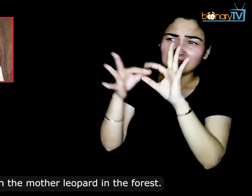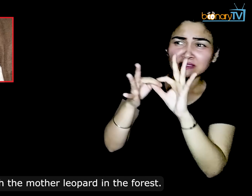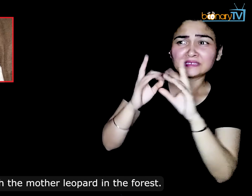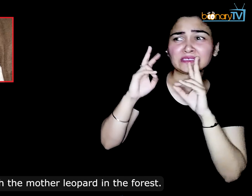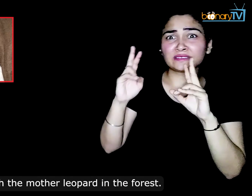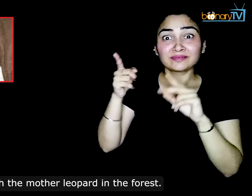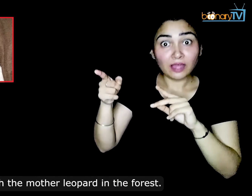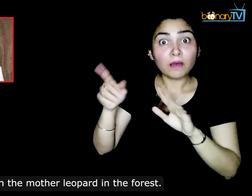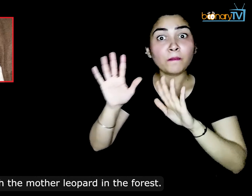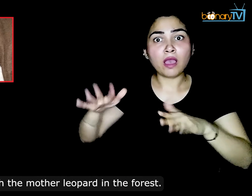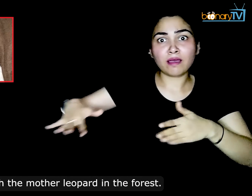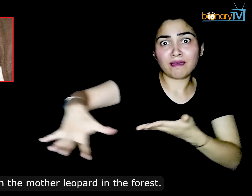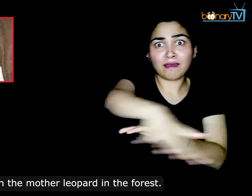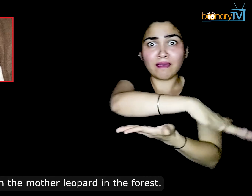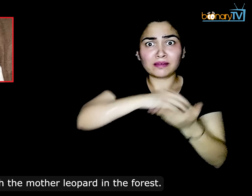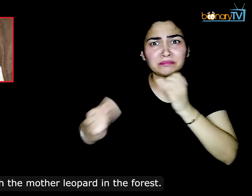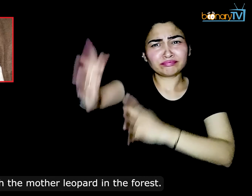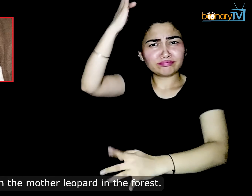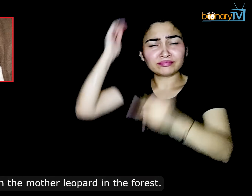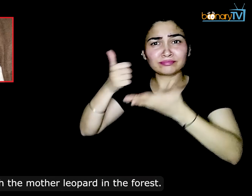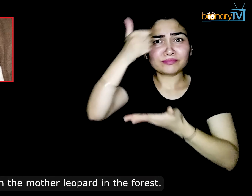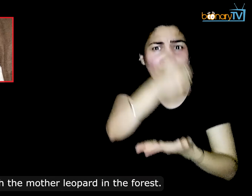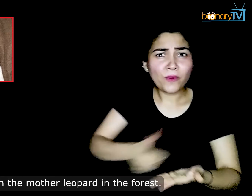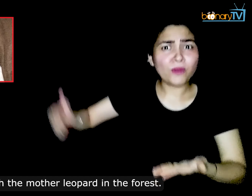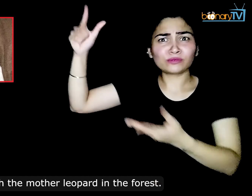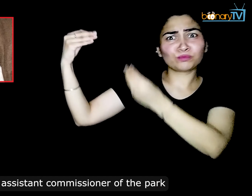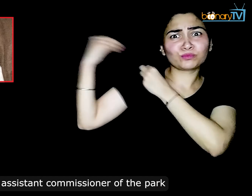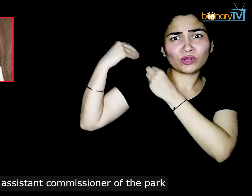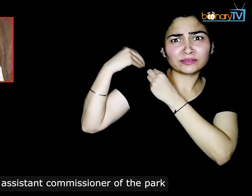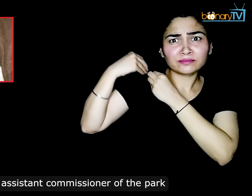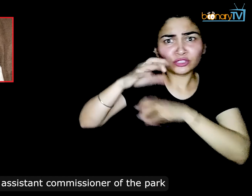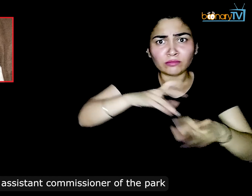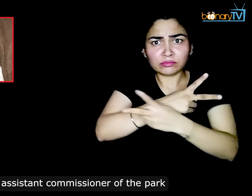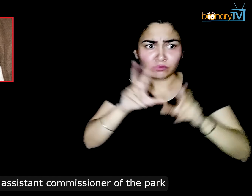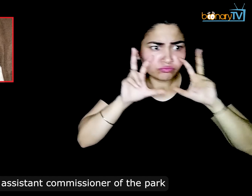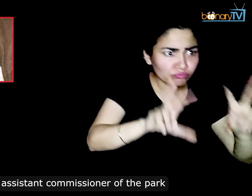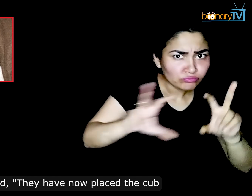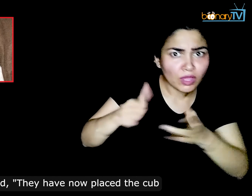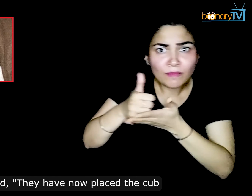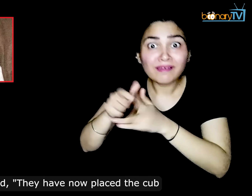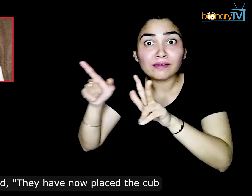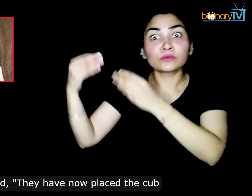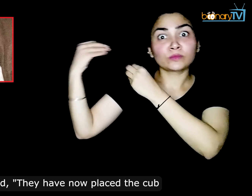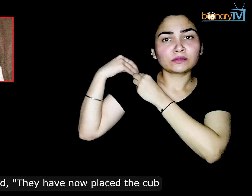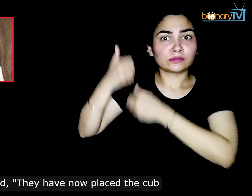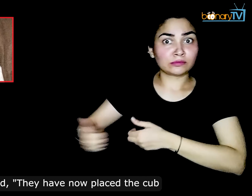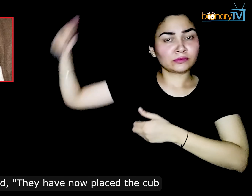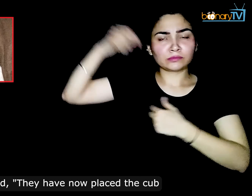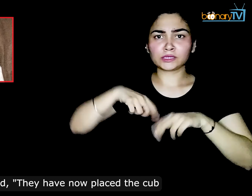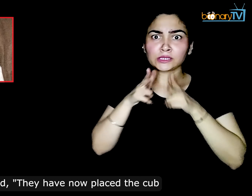with the mother leopard in the forest. The assistant commissioner of the park said, they have now placed the